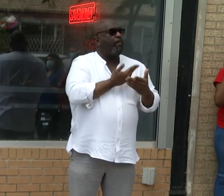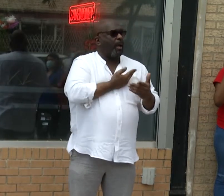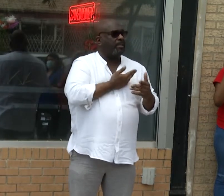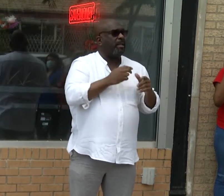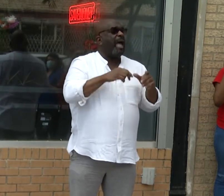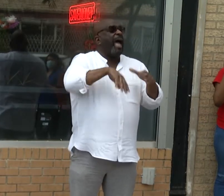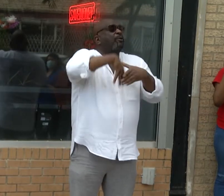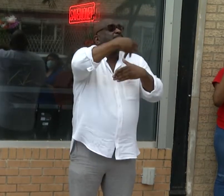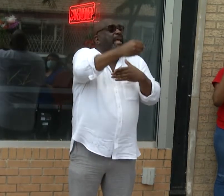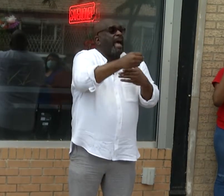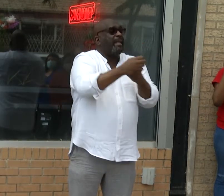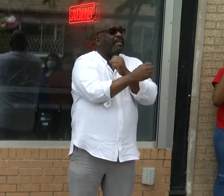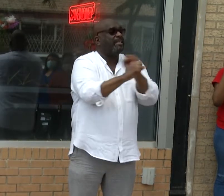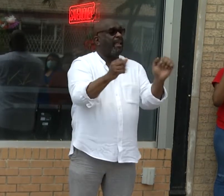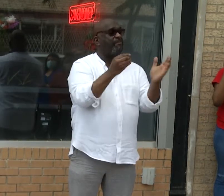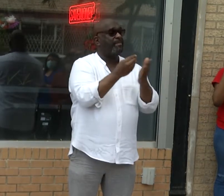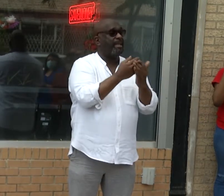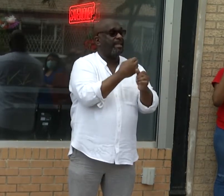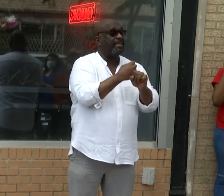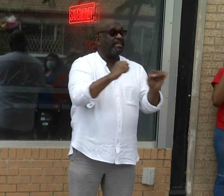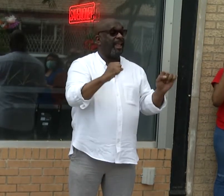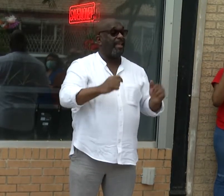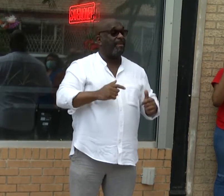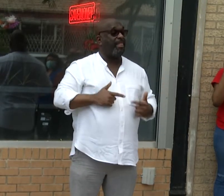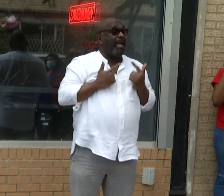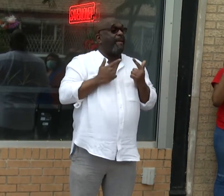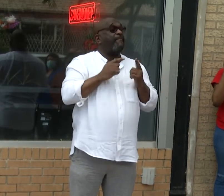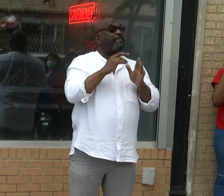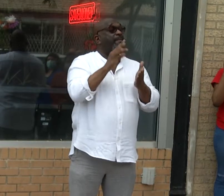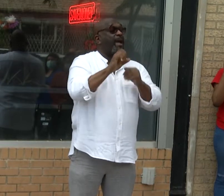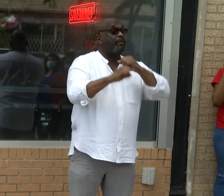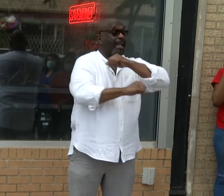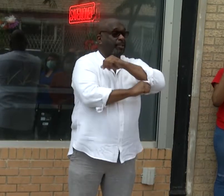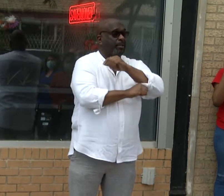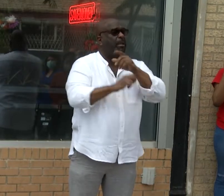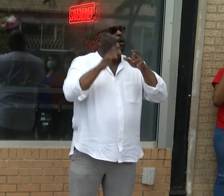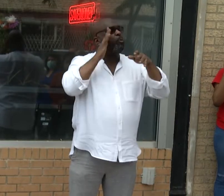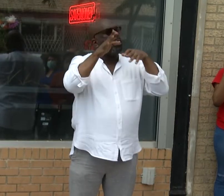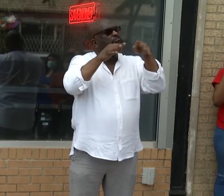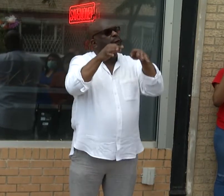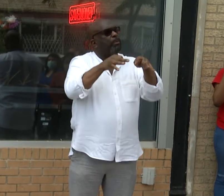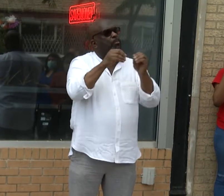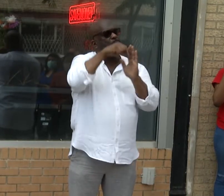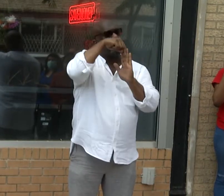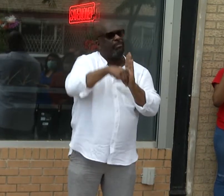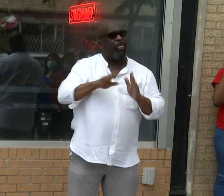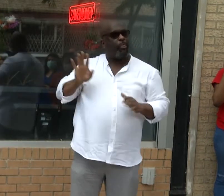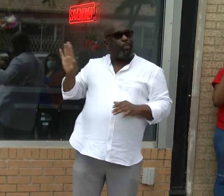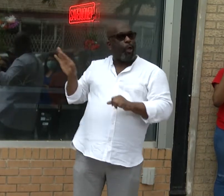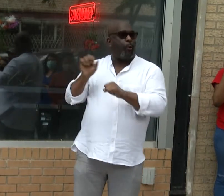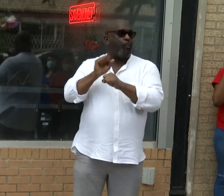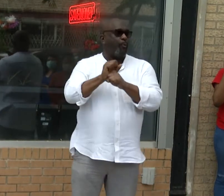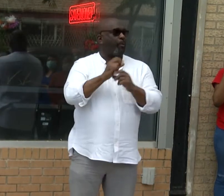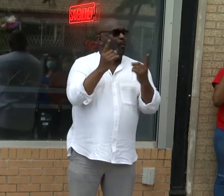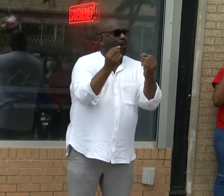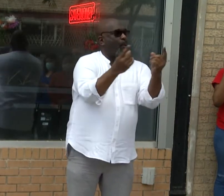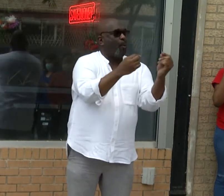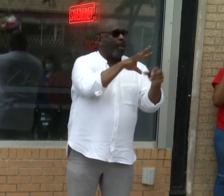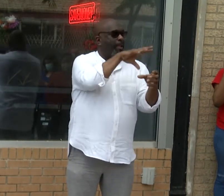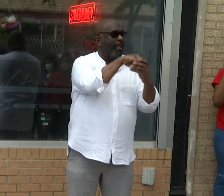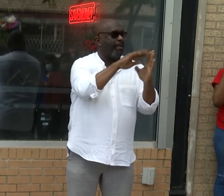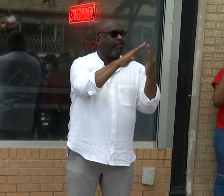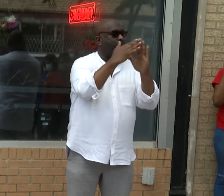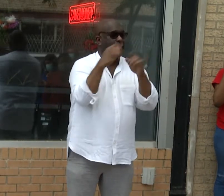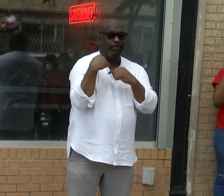Foundation. He'll speak more in just a few moments about its mission and the wonderful work they're doing with the community during